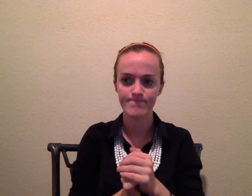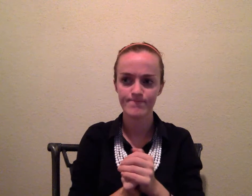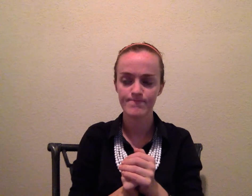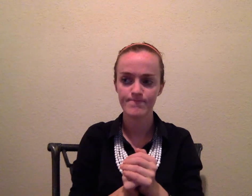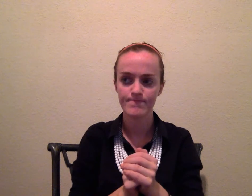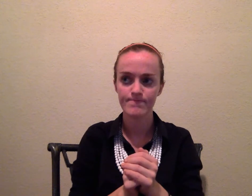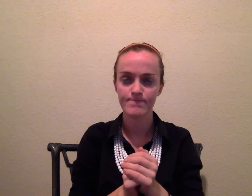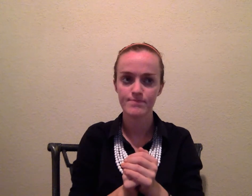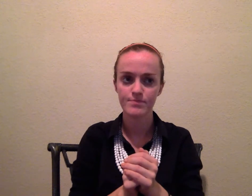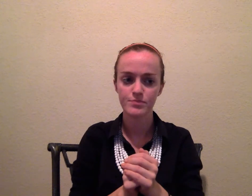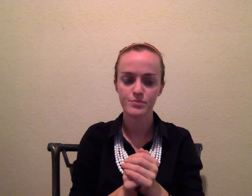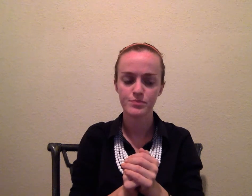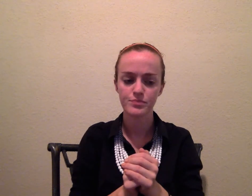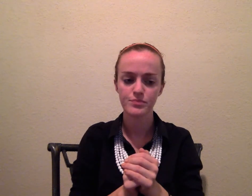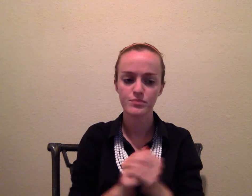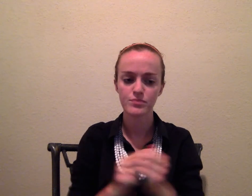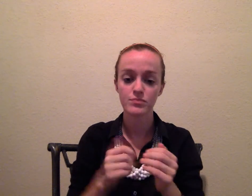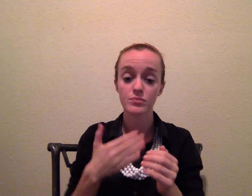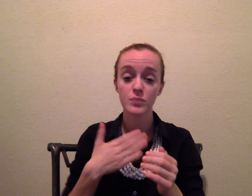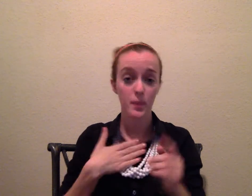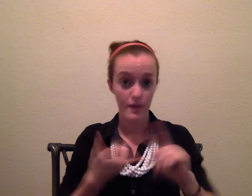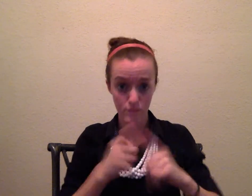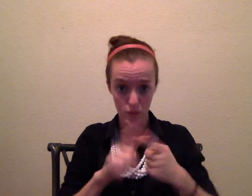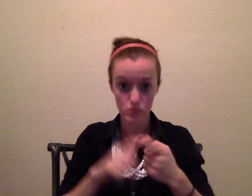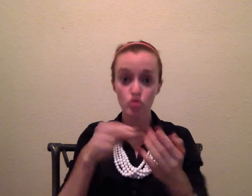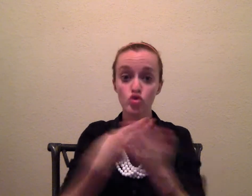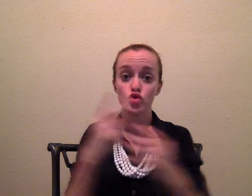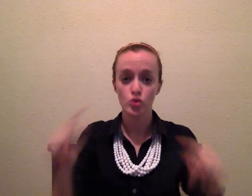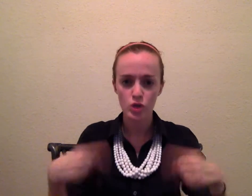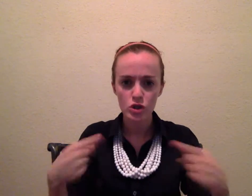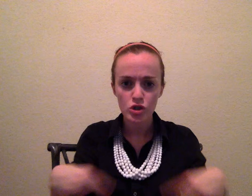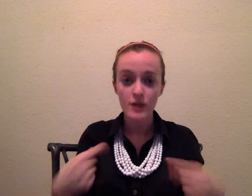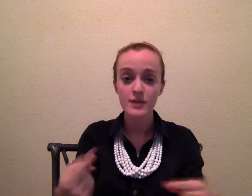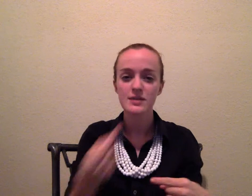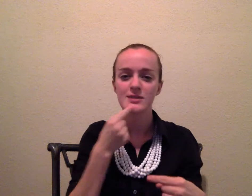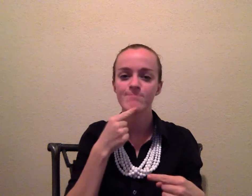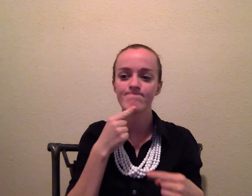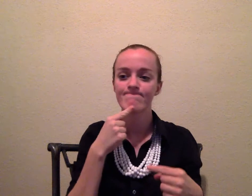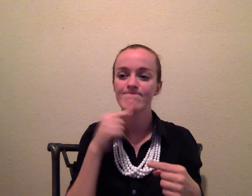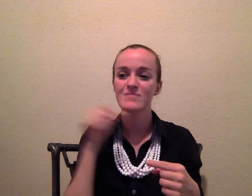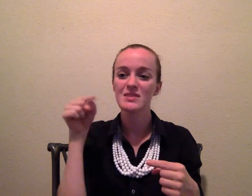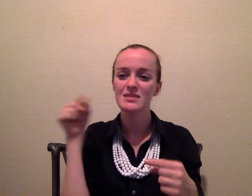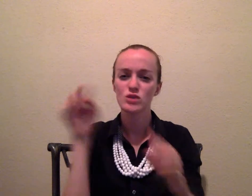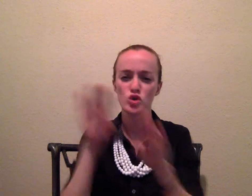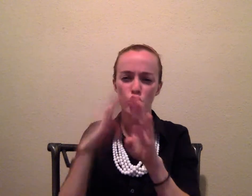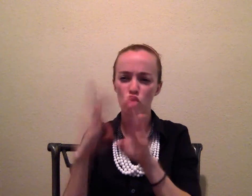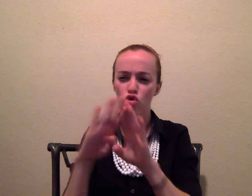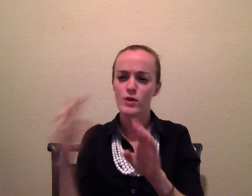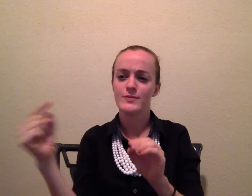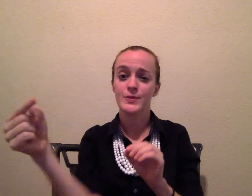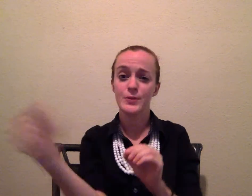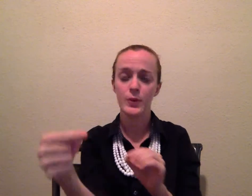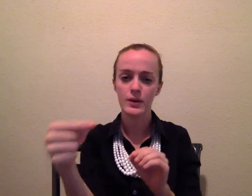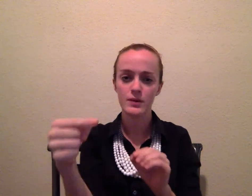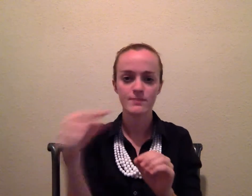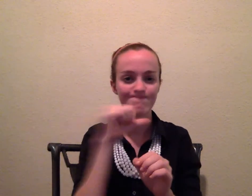barrier. Because if they're approaching that building from the north, and they get to that building, if he's with a group of friends, everybody enters through